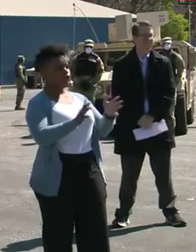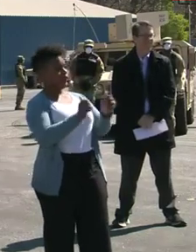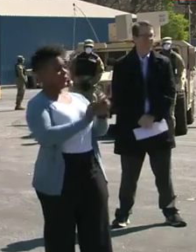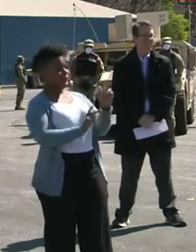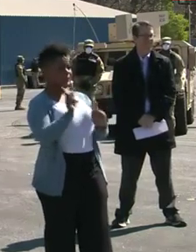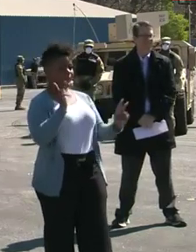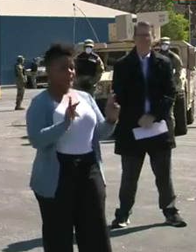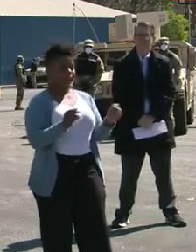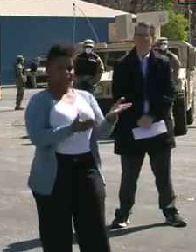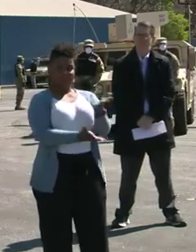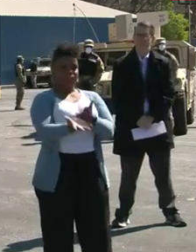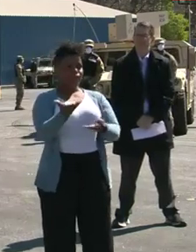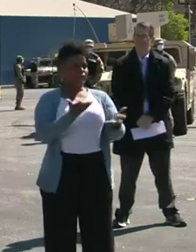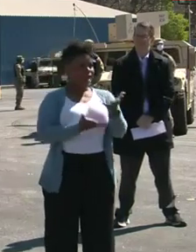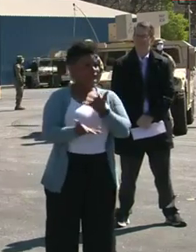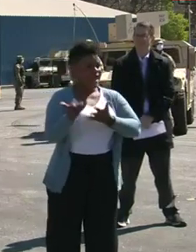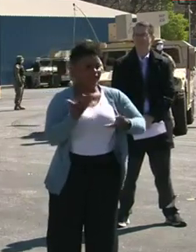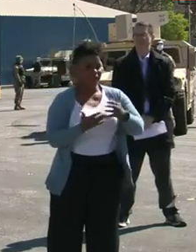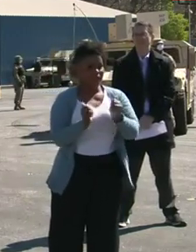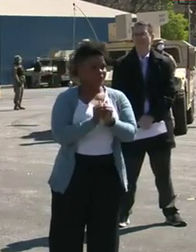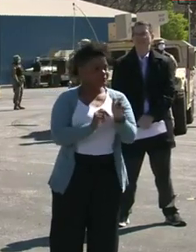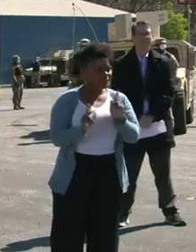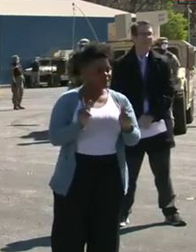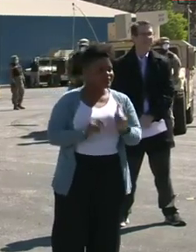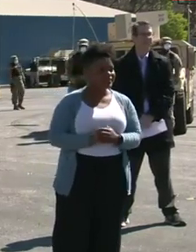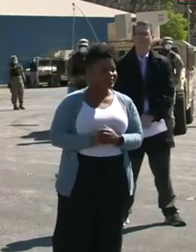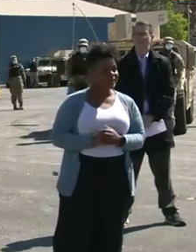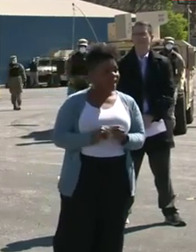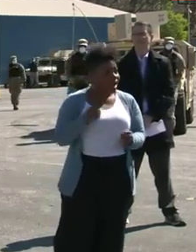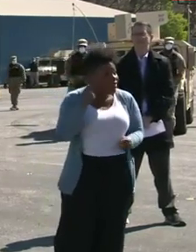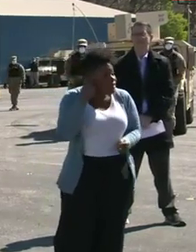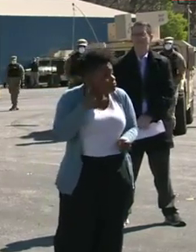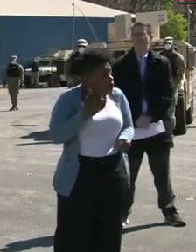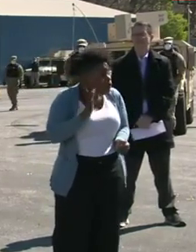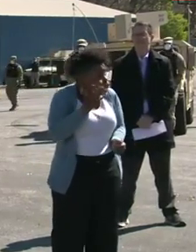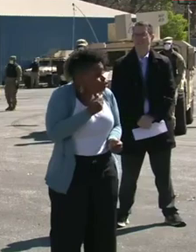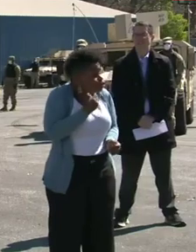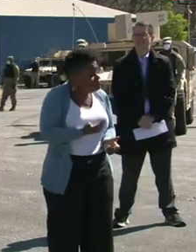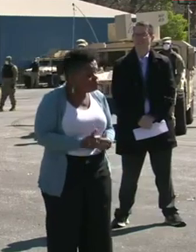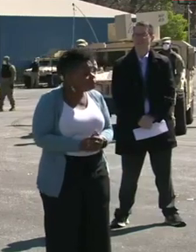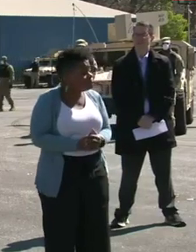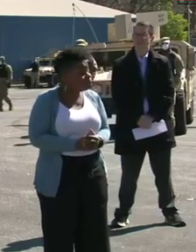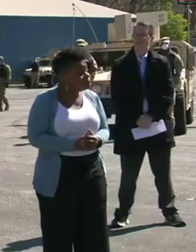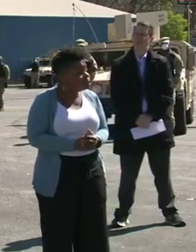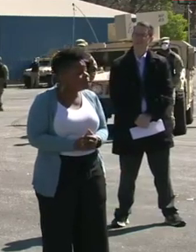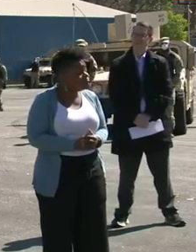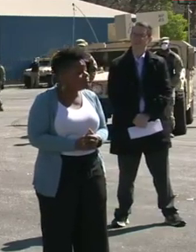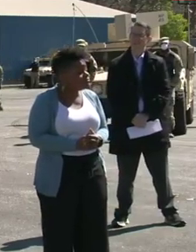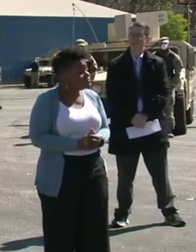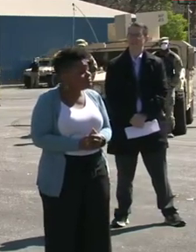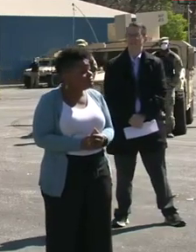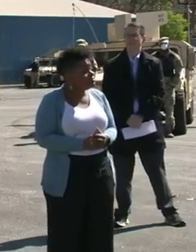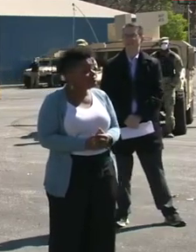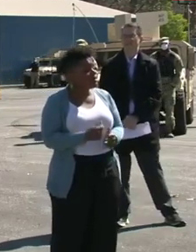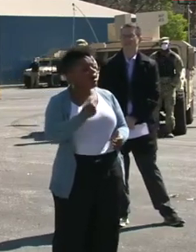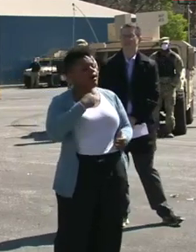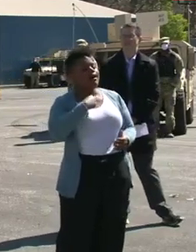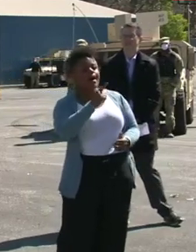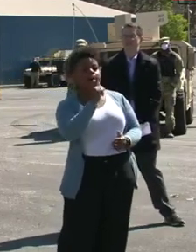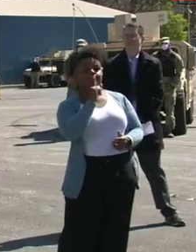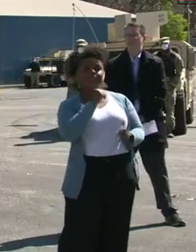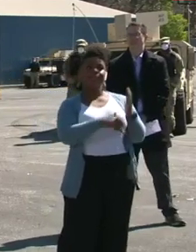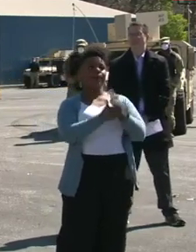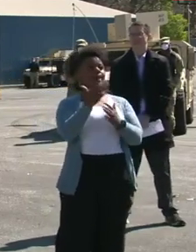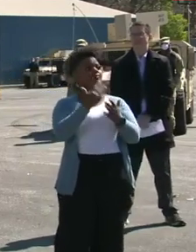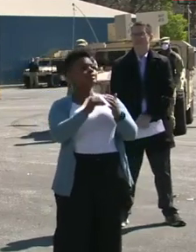people. But I think I'm doing a pretty good job. I'm not one who thinks that gloves are a good idea because